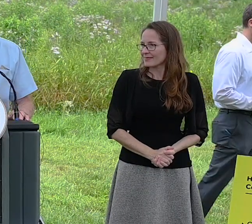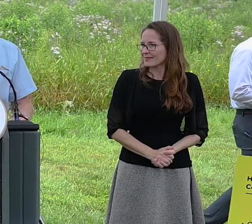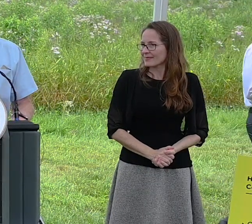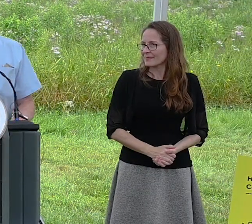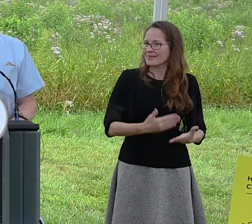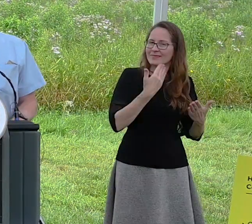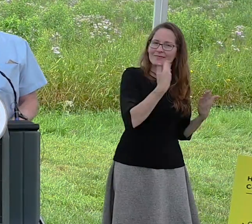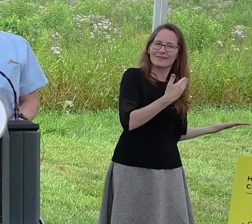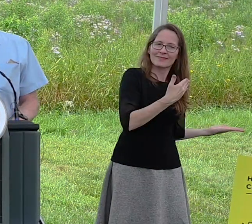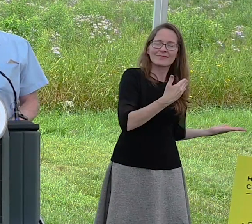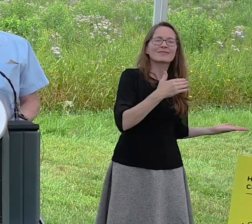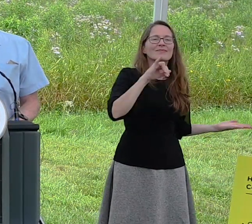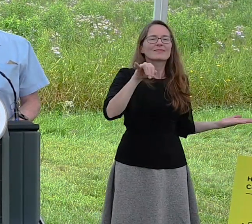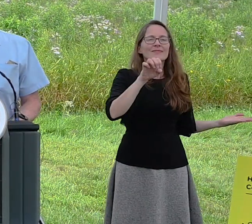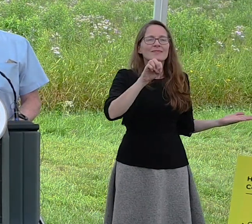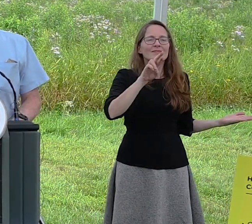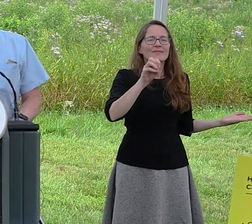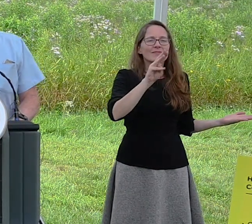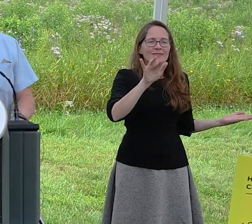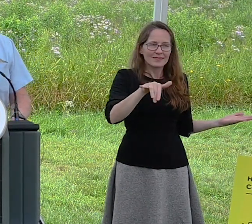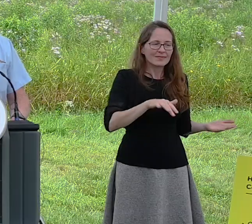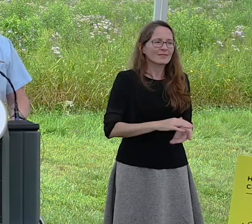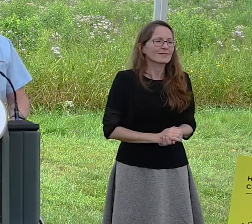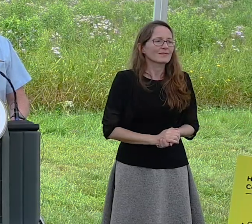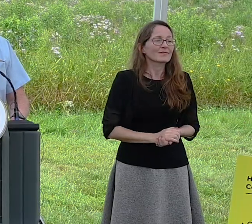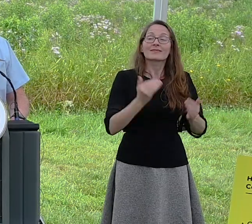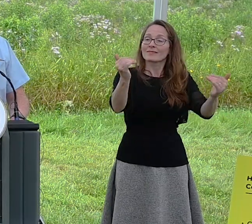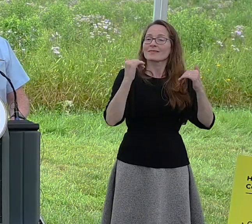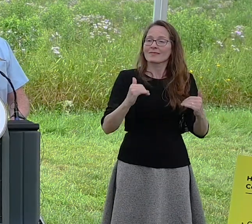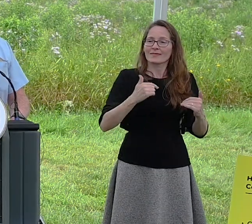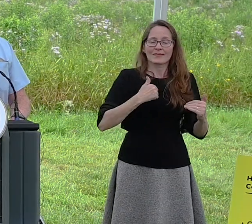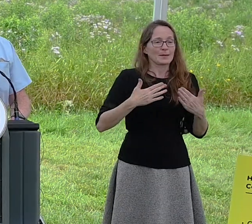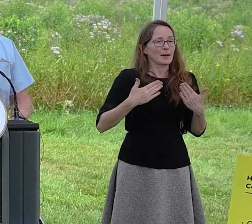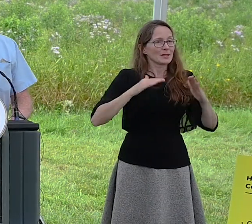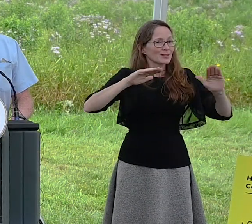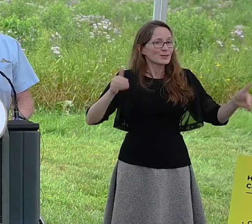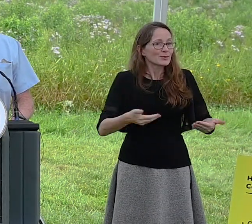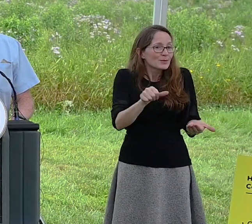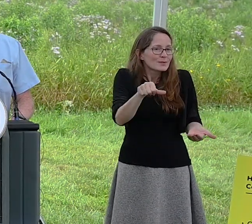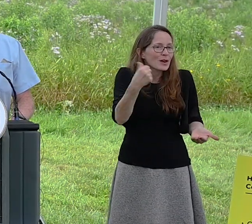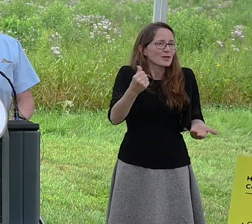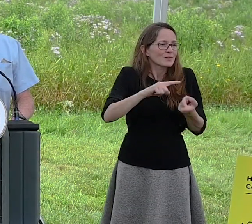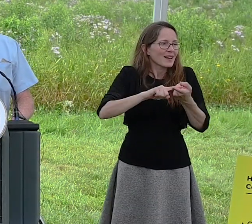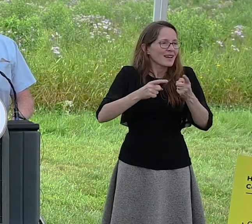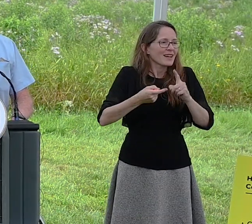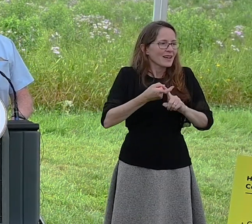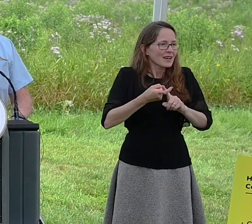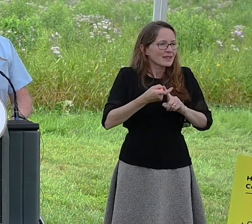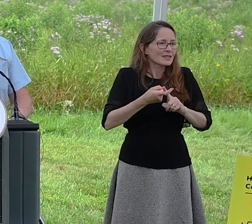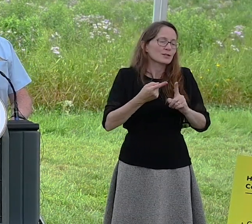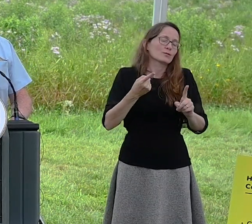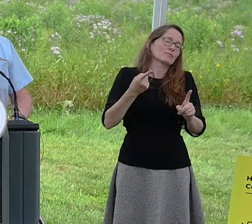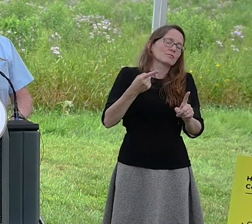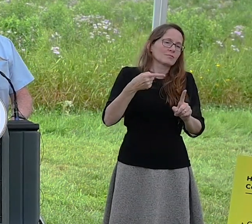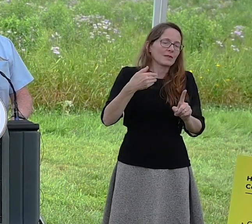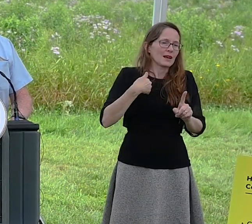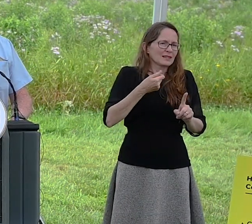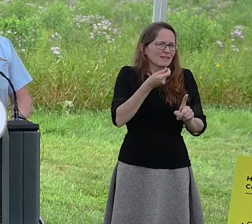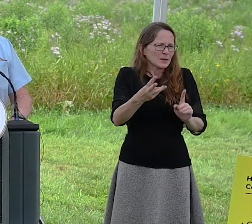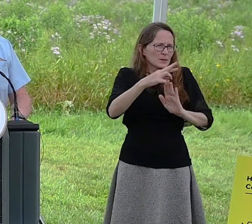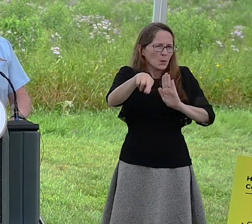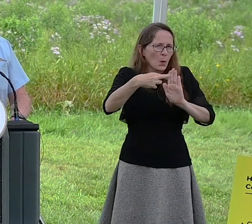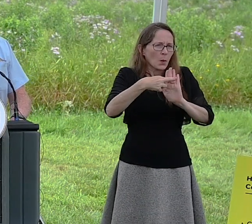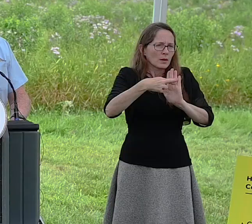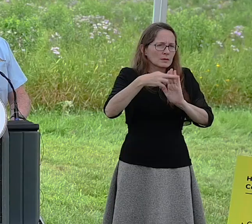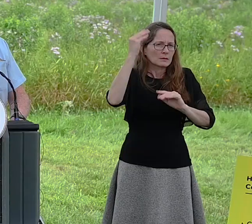Thank you so much, Jeremy. And now it's my pleasure to introduce another friend who happens to wear a couple of hats. One of them